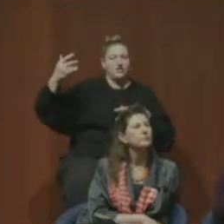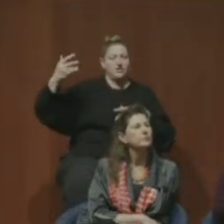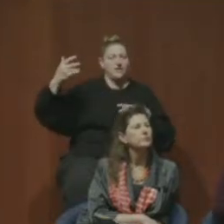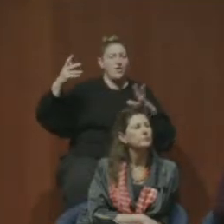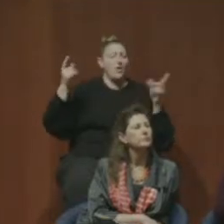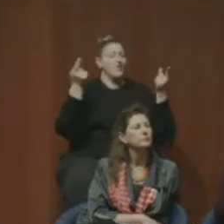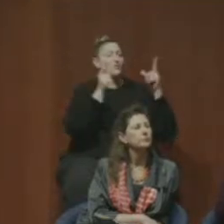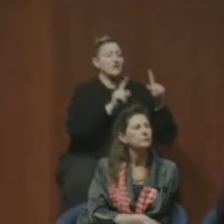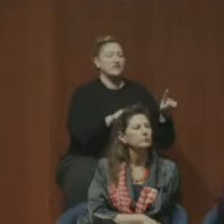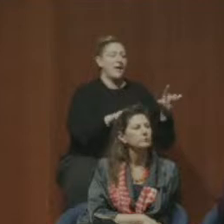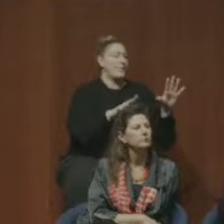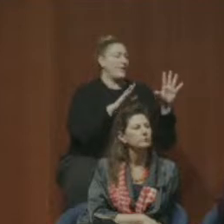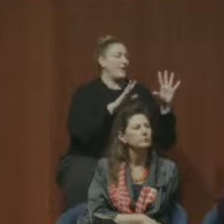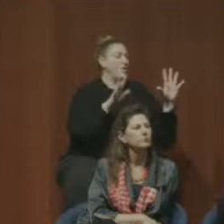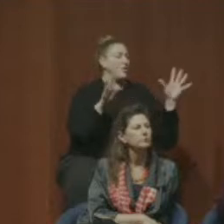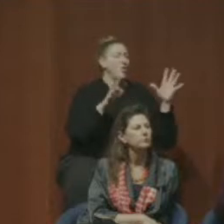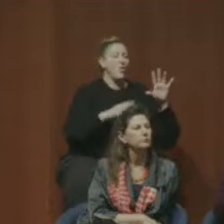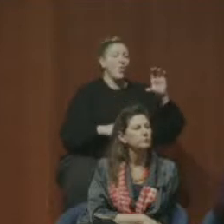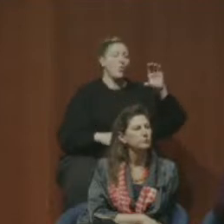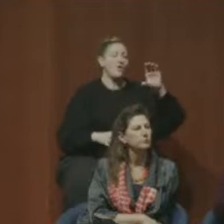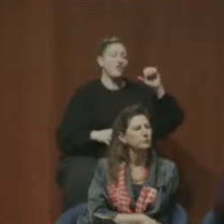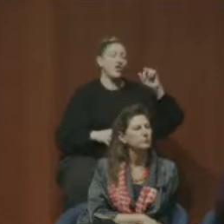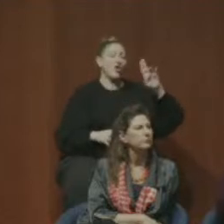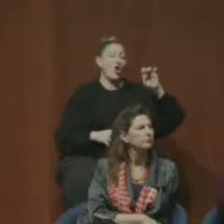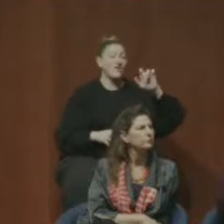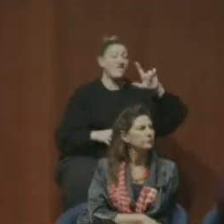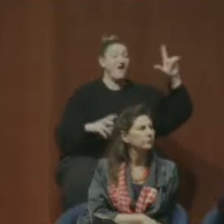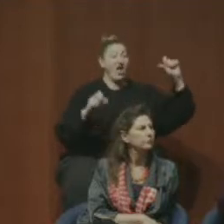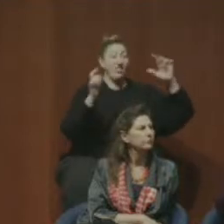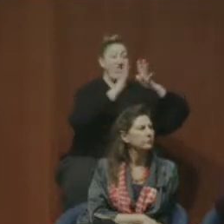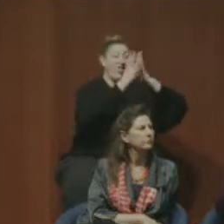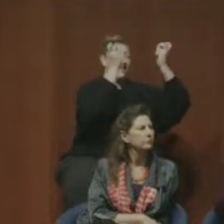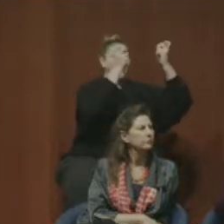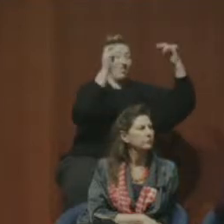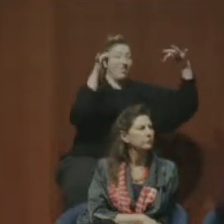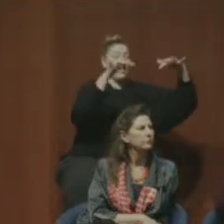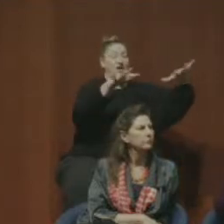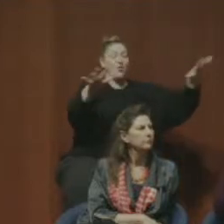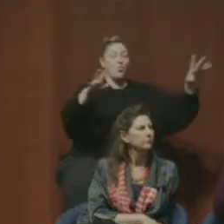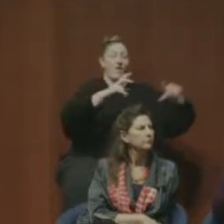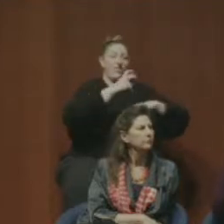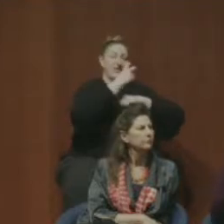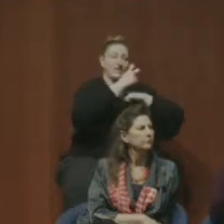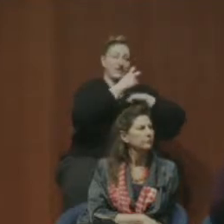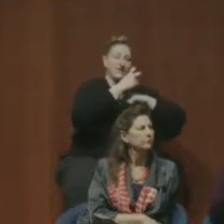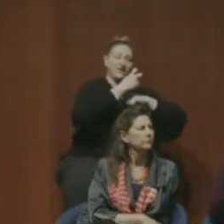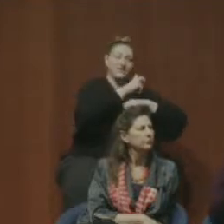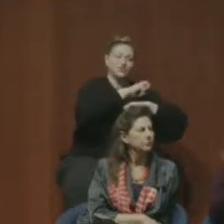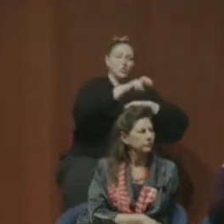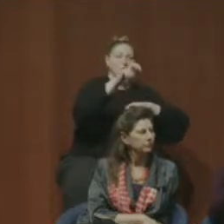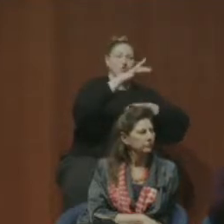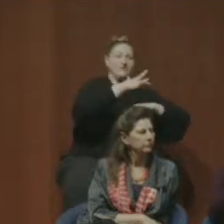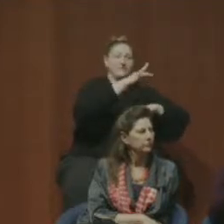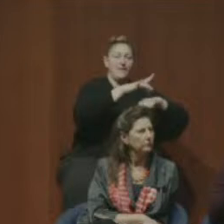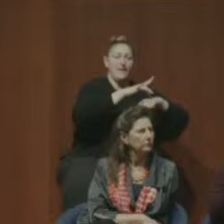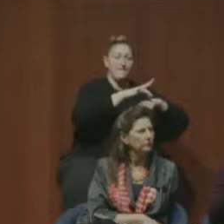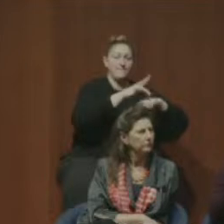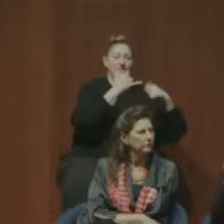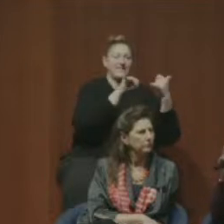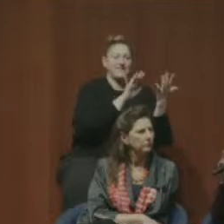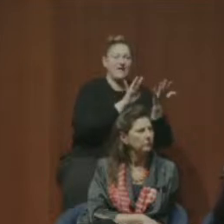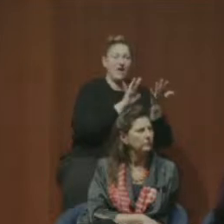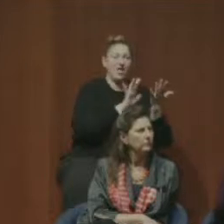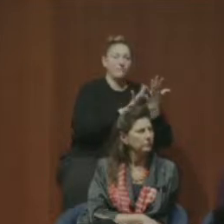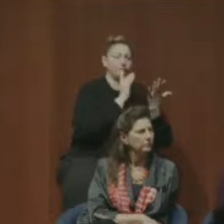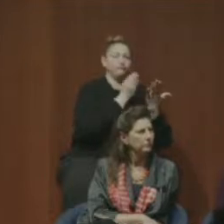the commercialization of carnival, with the commercialization, with tourism still being proffered as